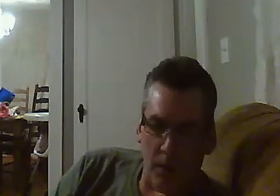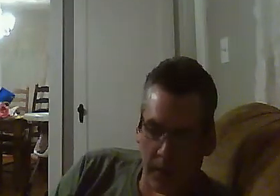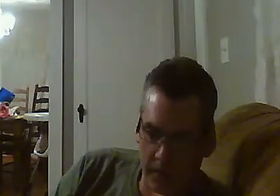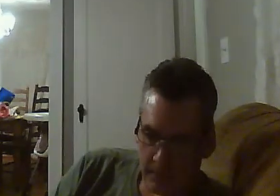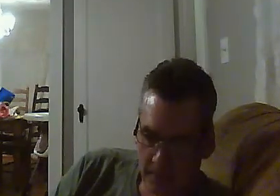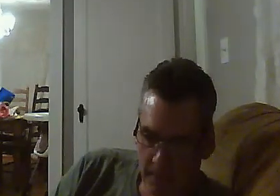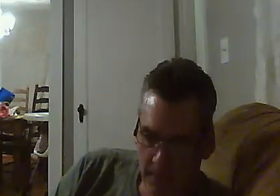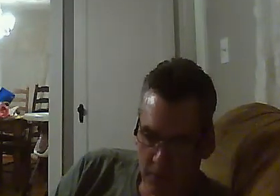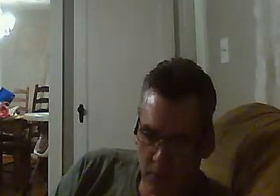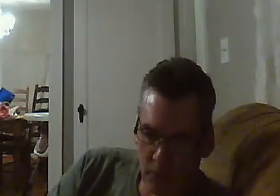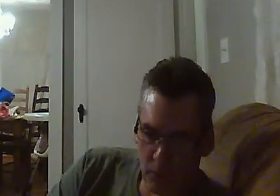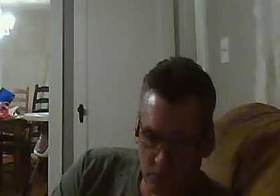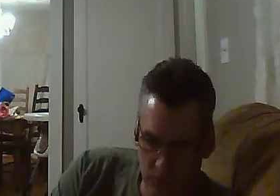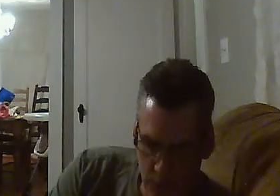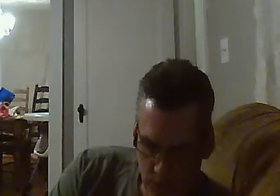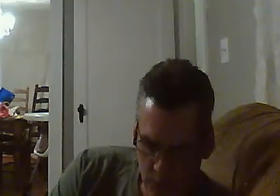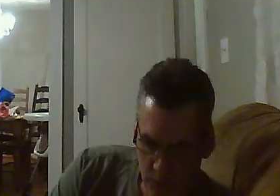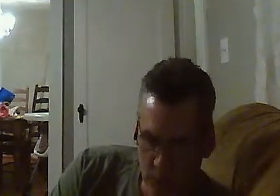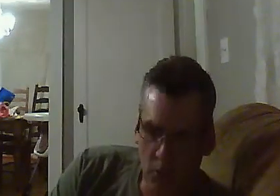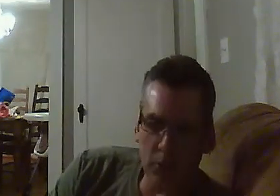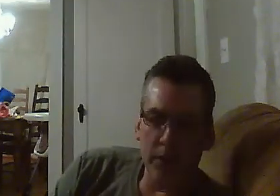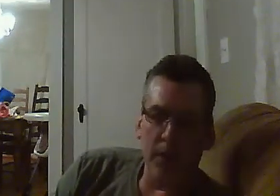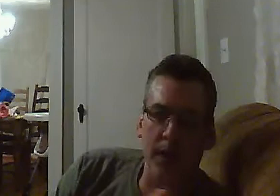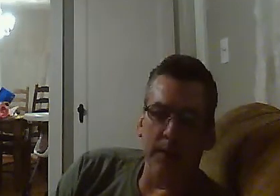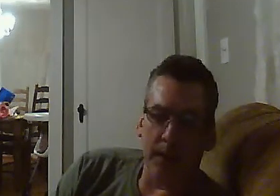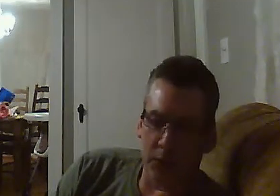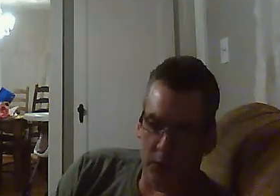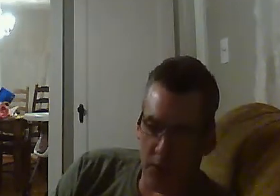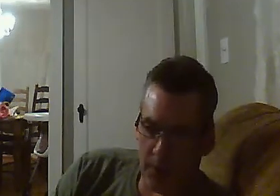Okay, so going to the next section of the lighting,